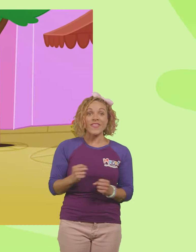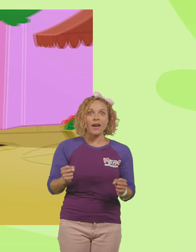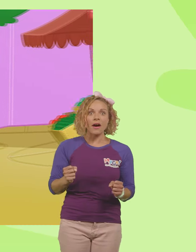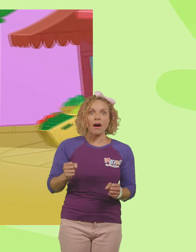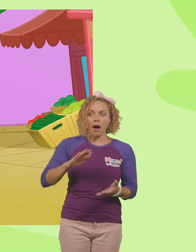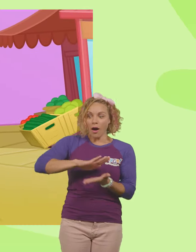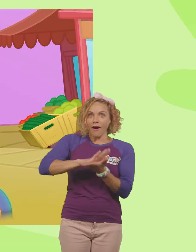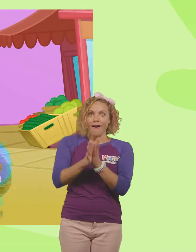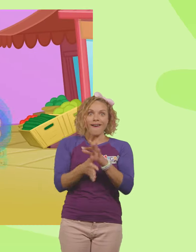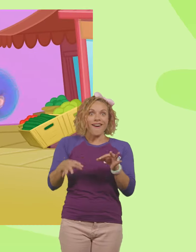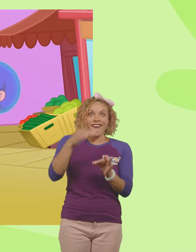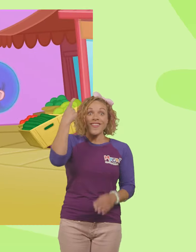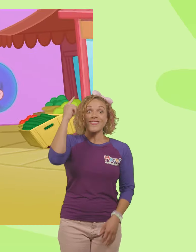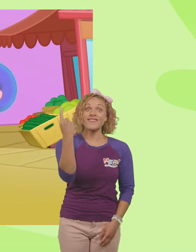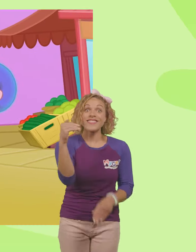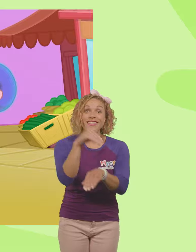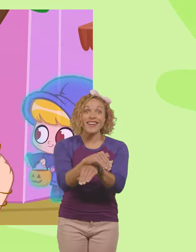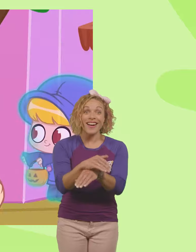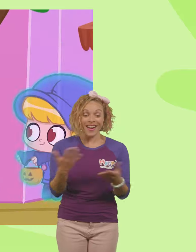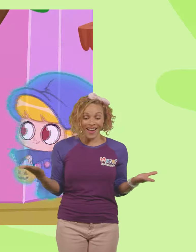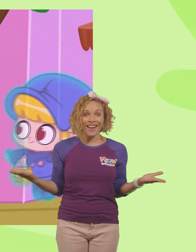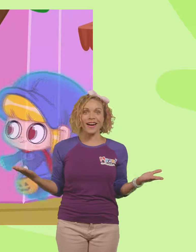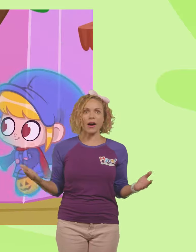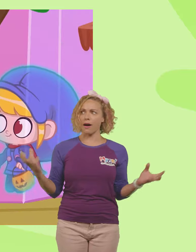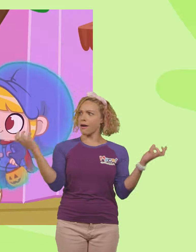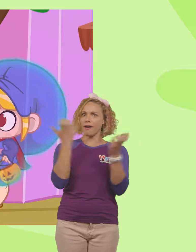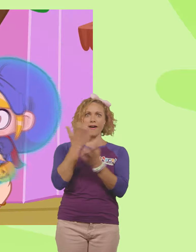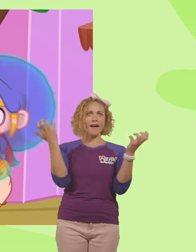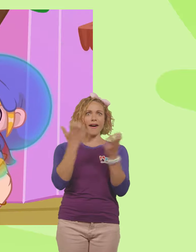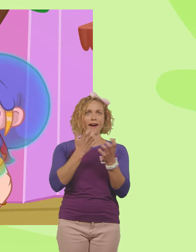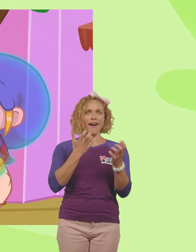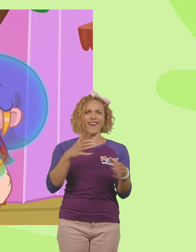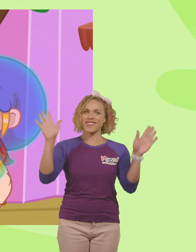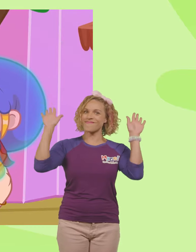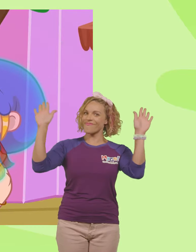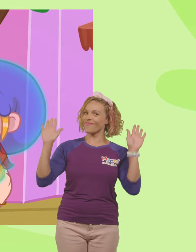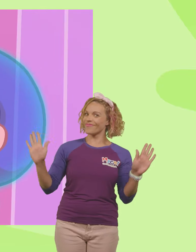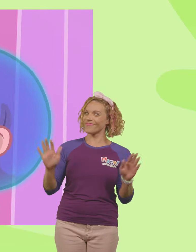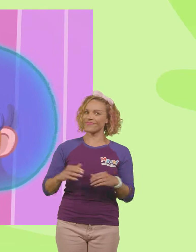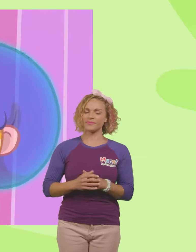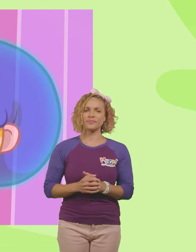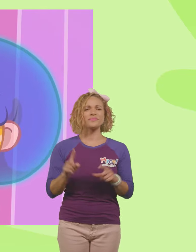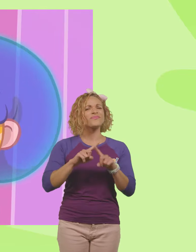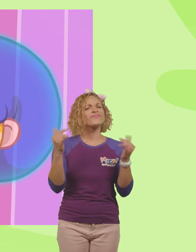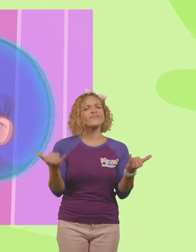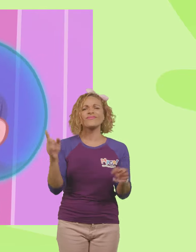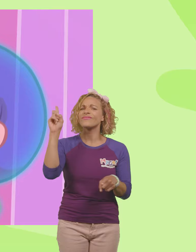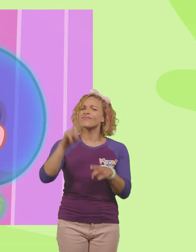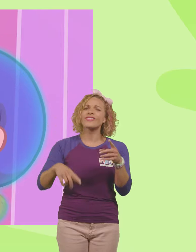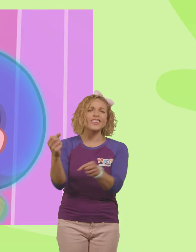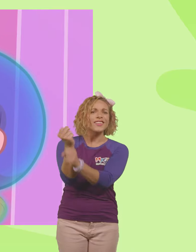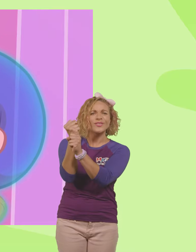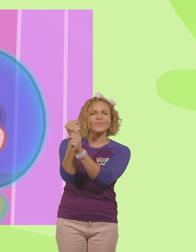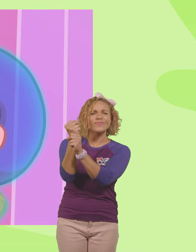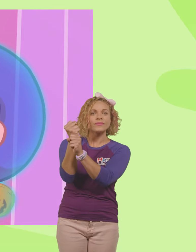us into ghosts for one night. Oh, wow. That is pretty amazing. But now we can't